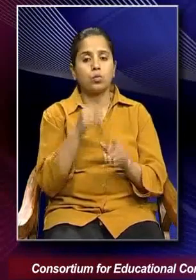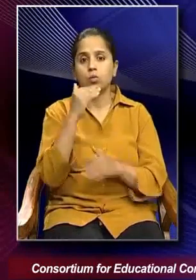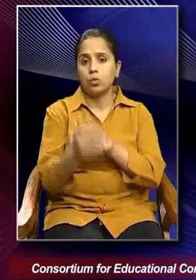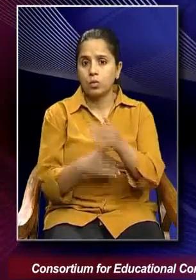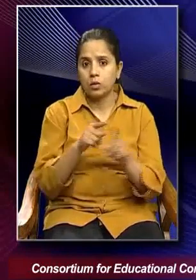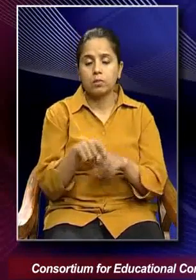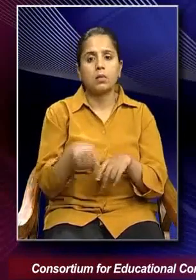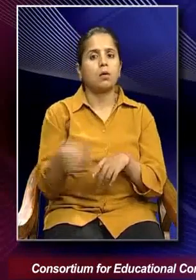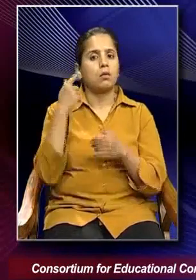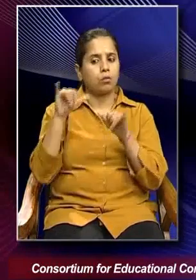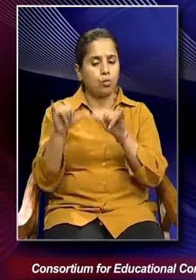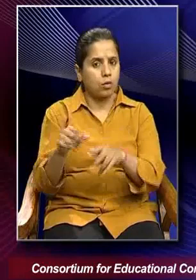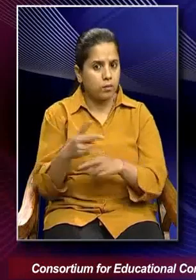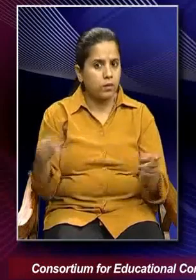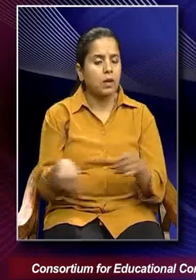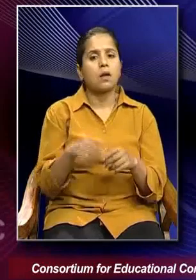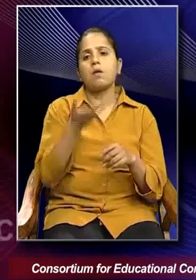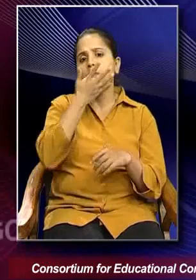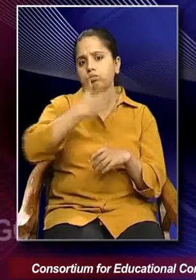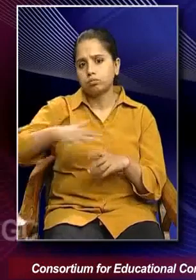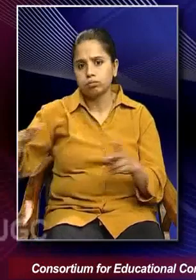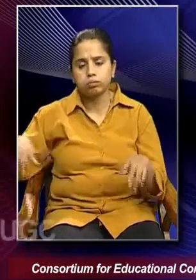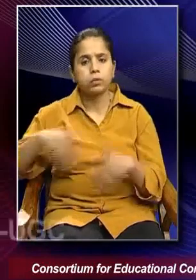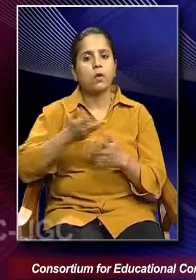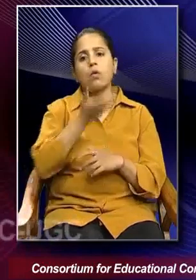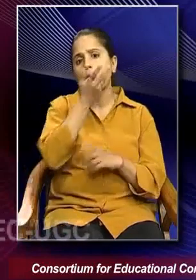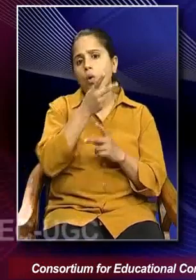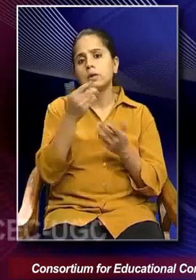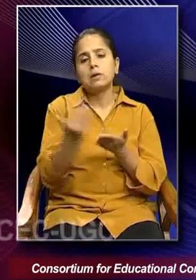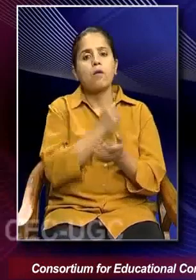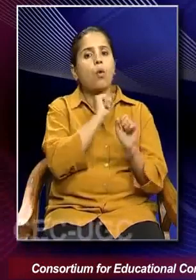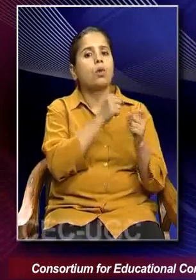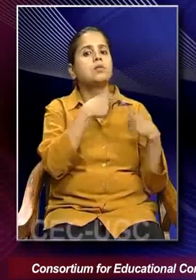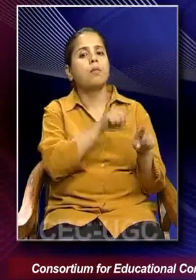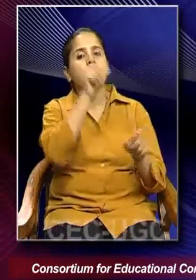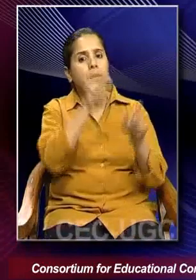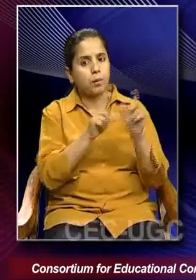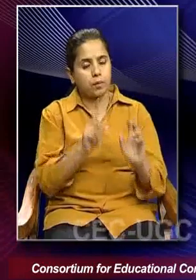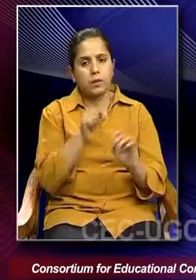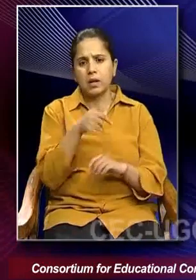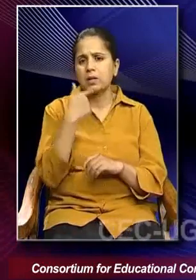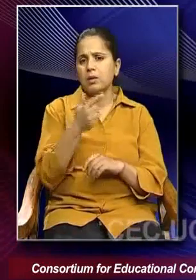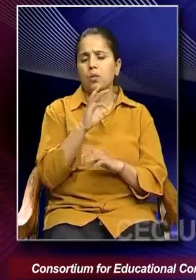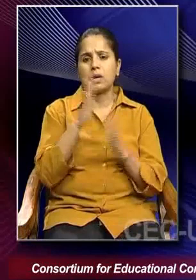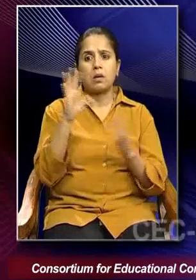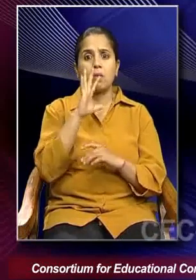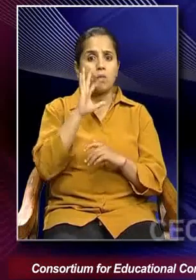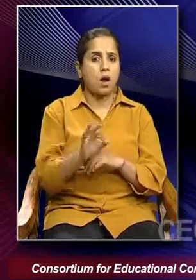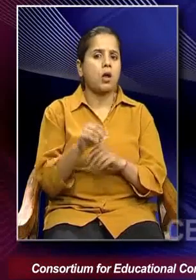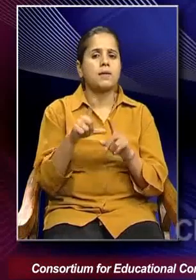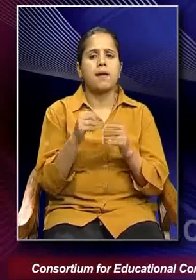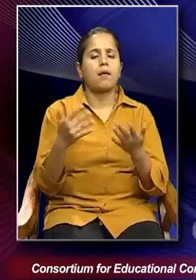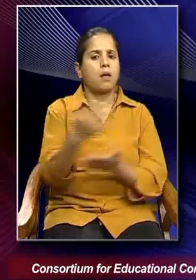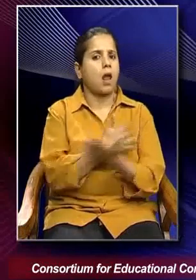through landways, seaways, waterways to save themselves. And so there is no credible data source